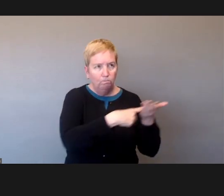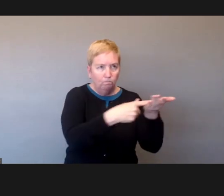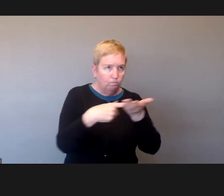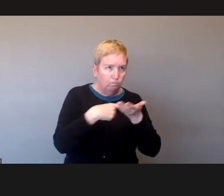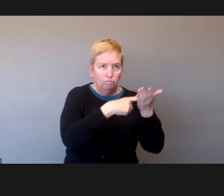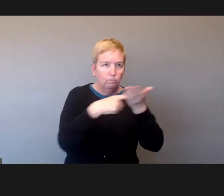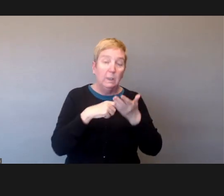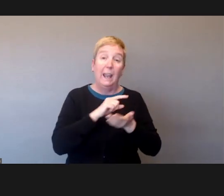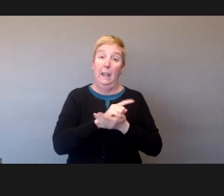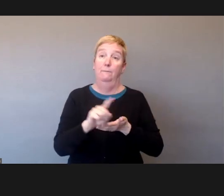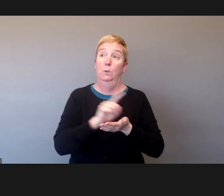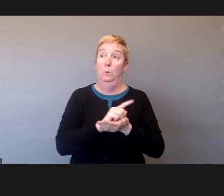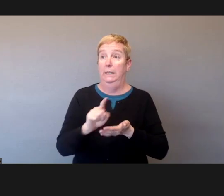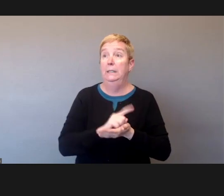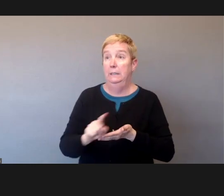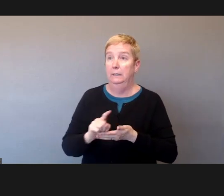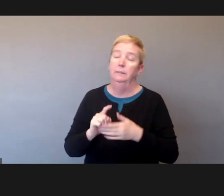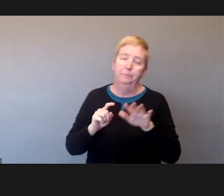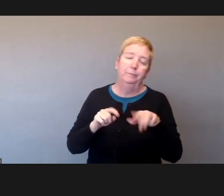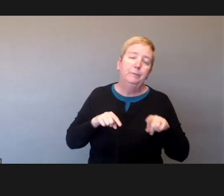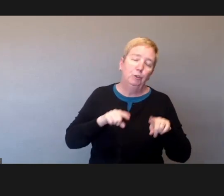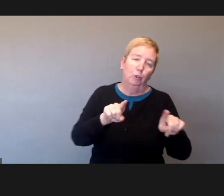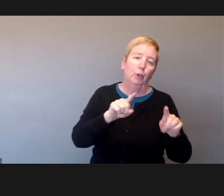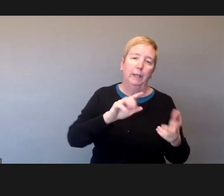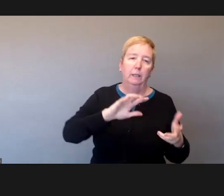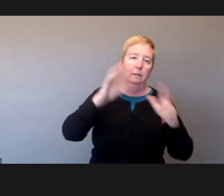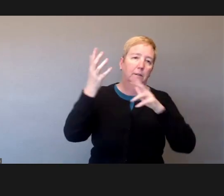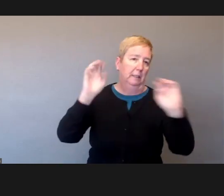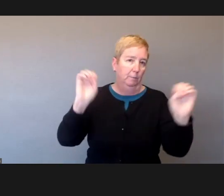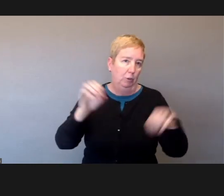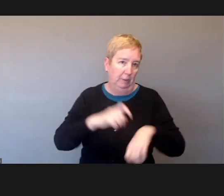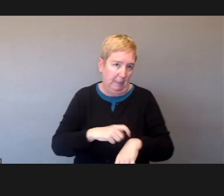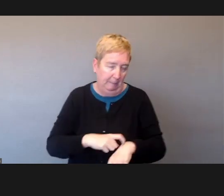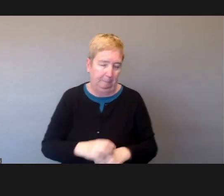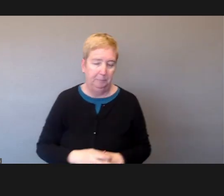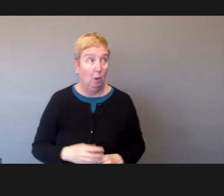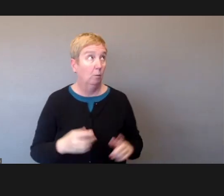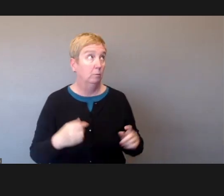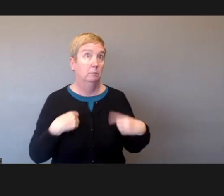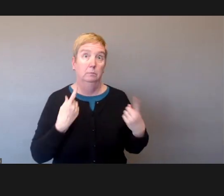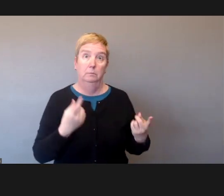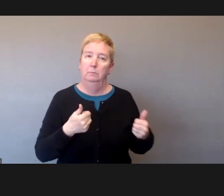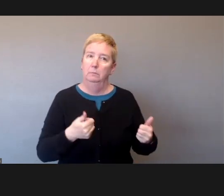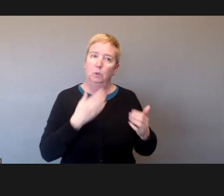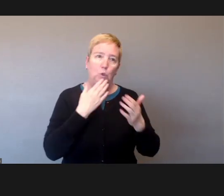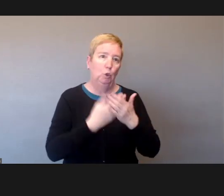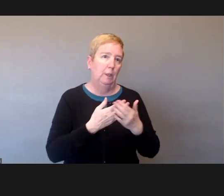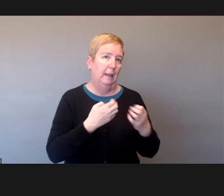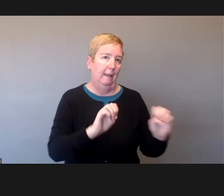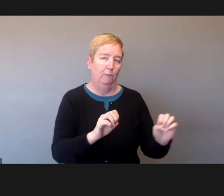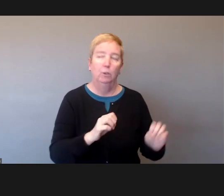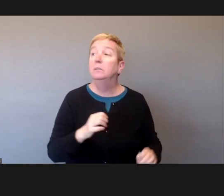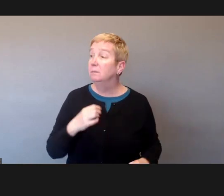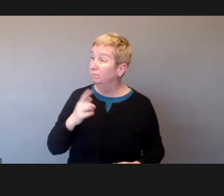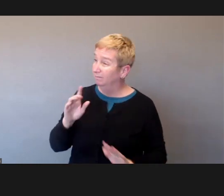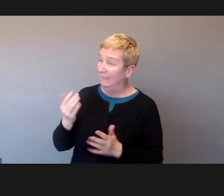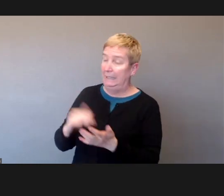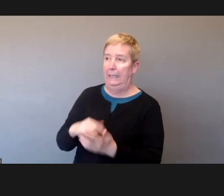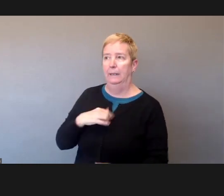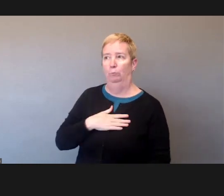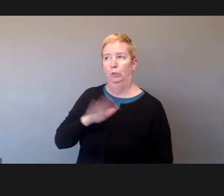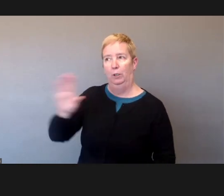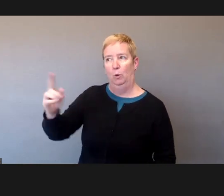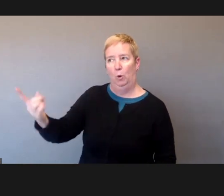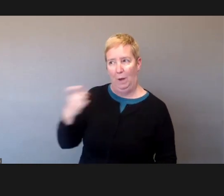every week when things are need to be evaluated. So it's been a good effort, and I appreciate the question because there's a lot